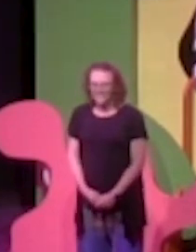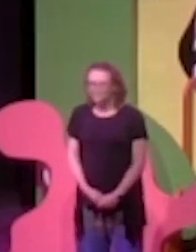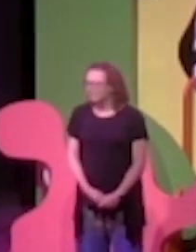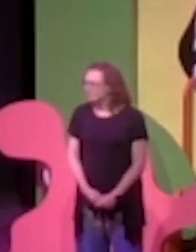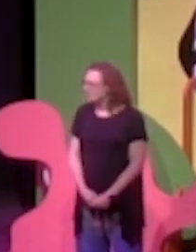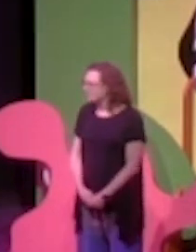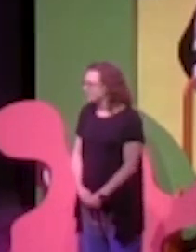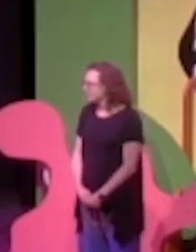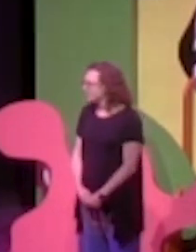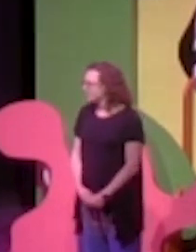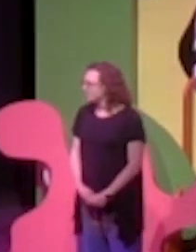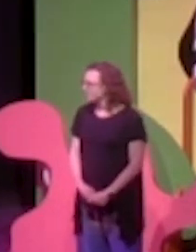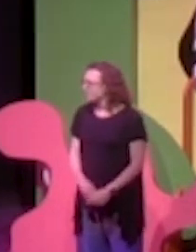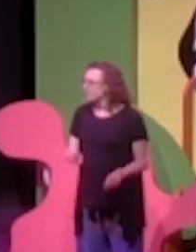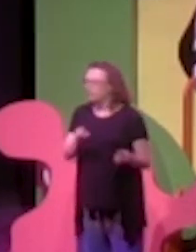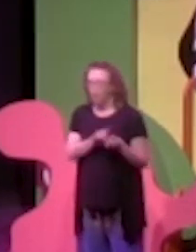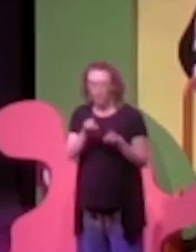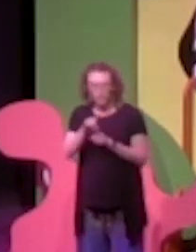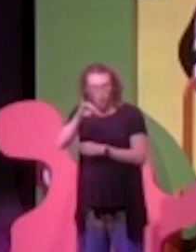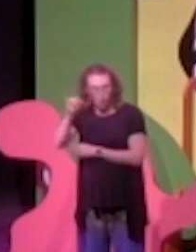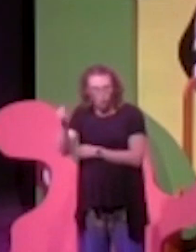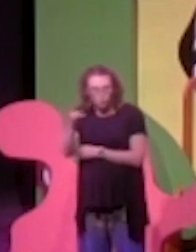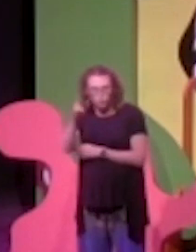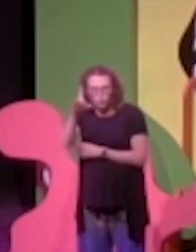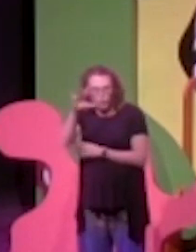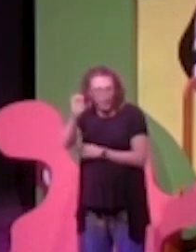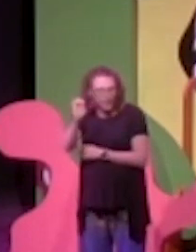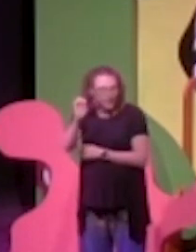And the incredible Julie Baker.